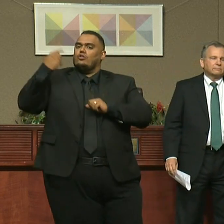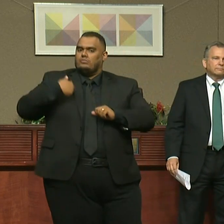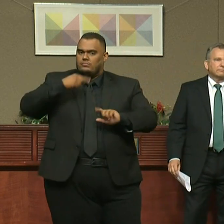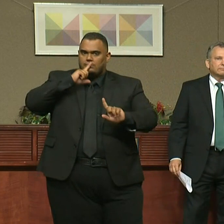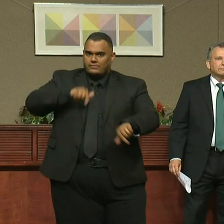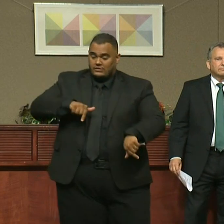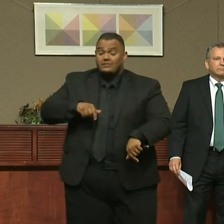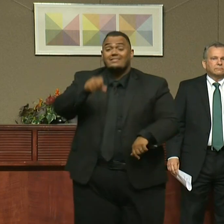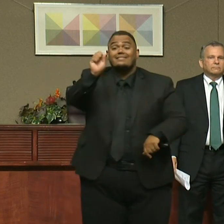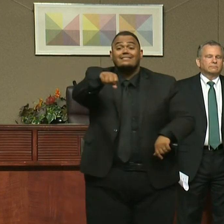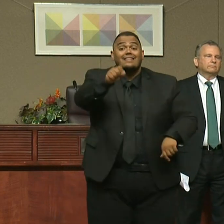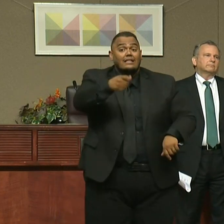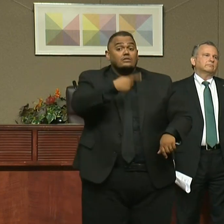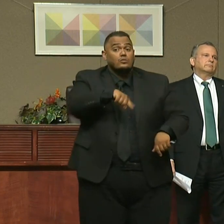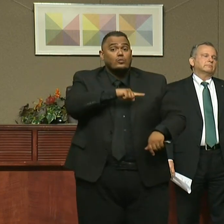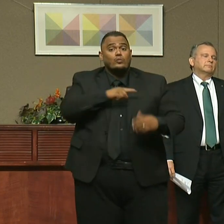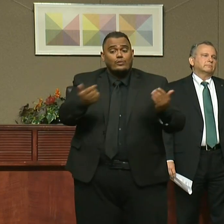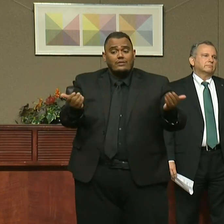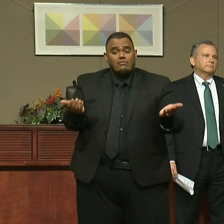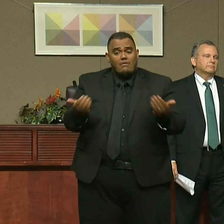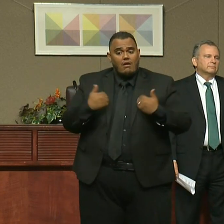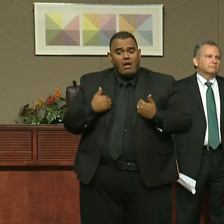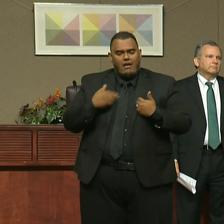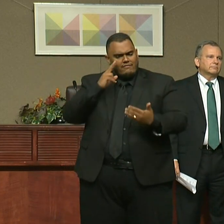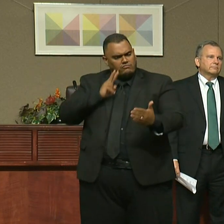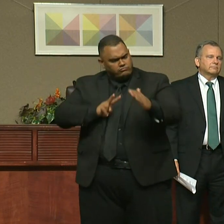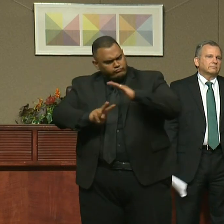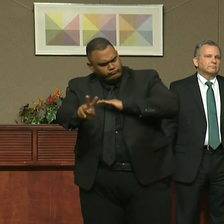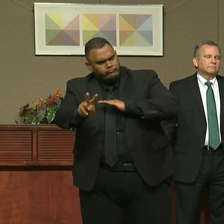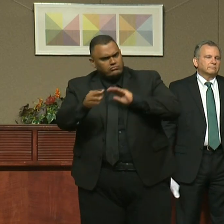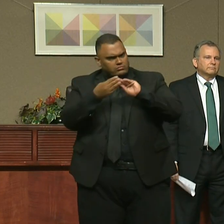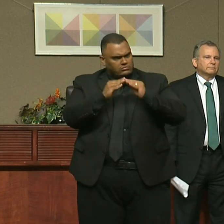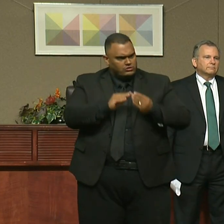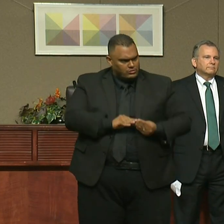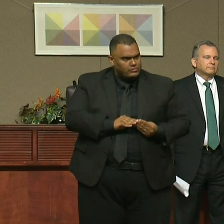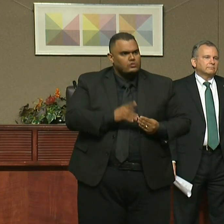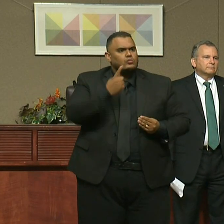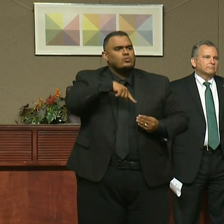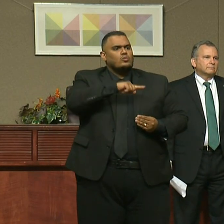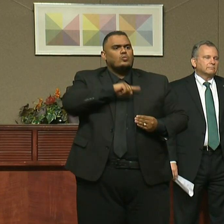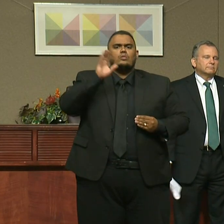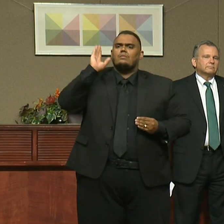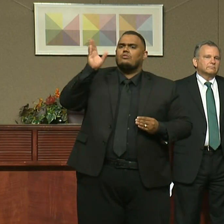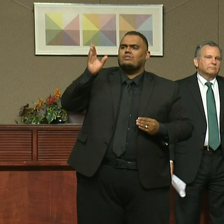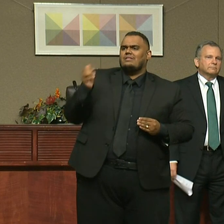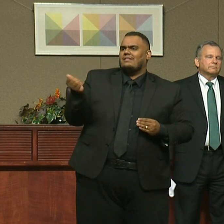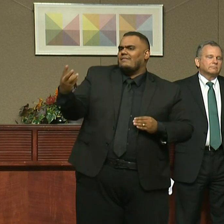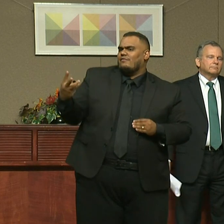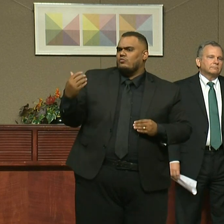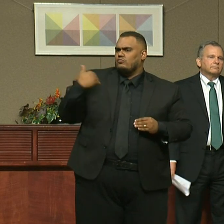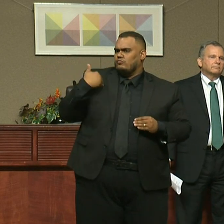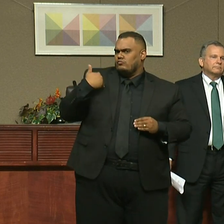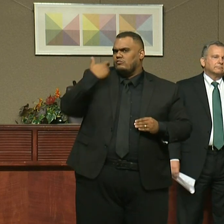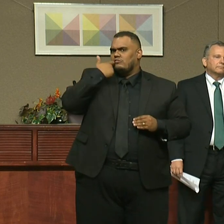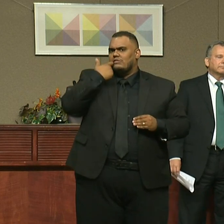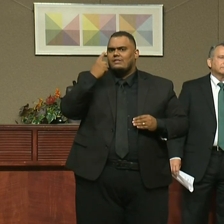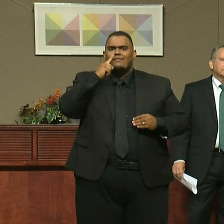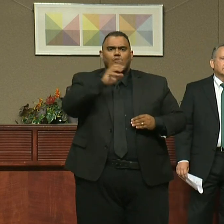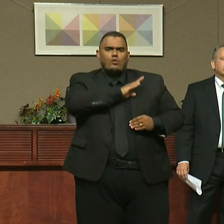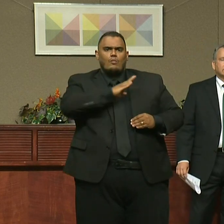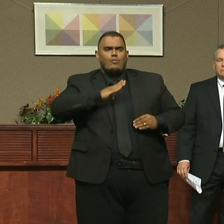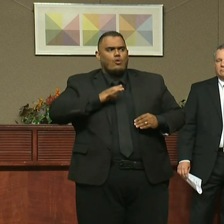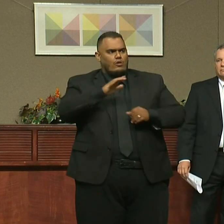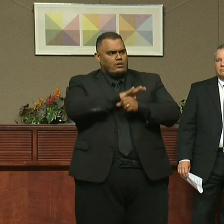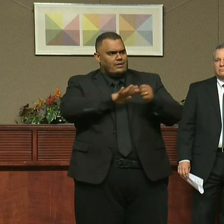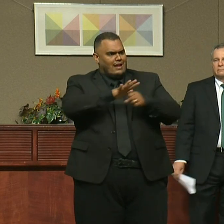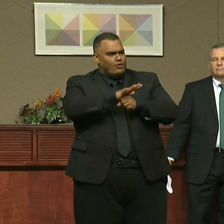have projections. We did a presentation a couple of board meetings ago to the Board of County Commission based on